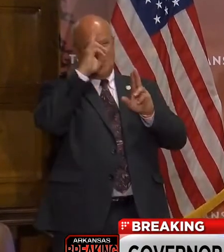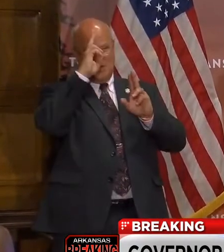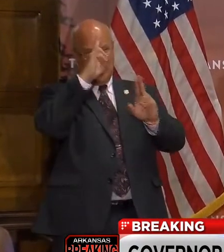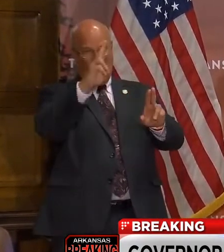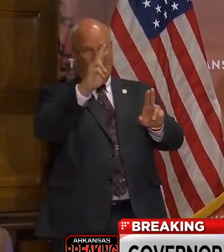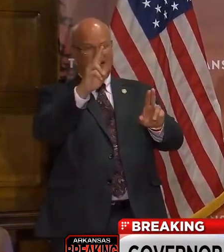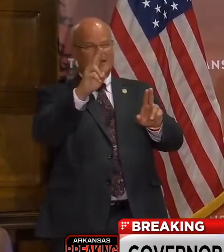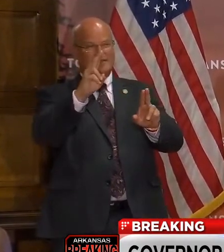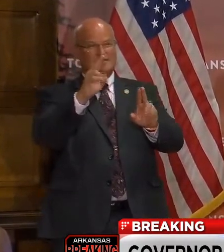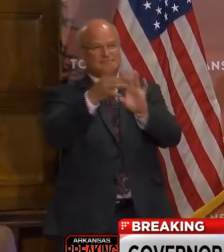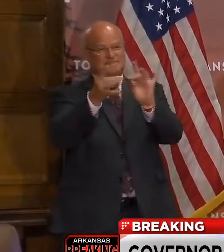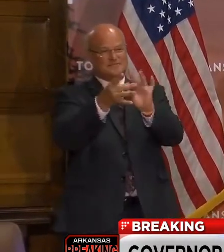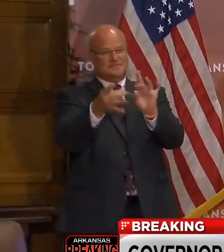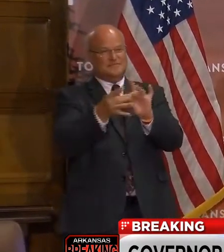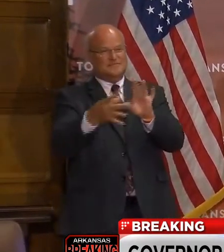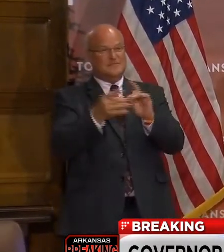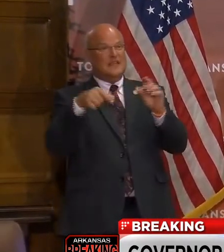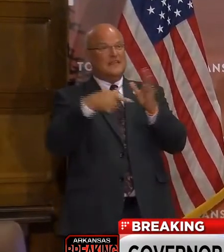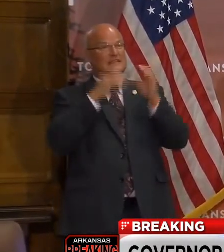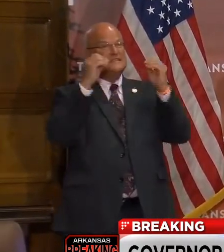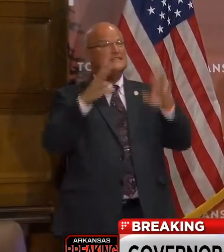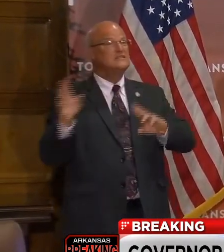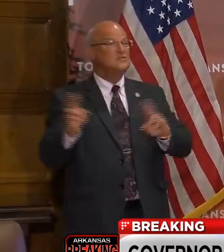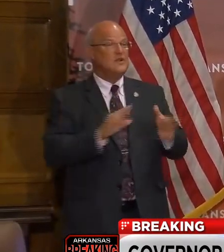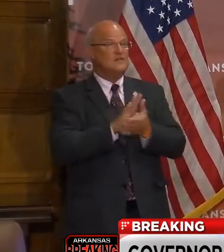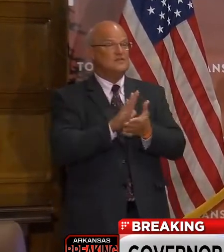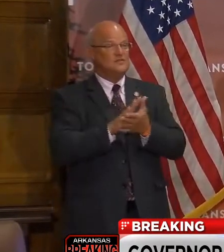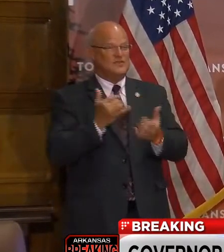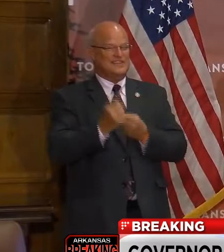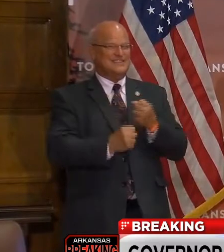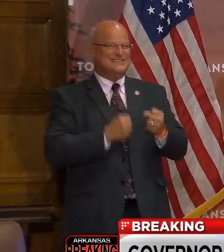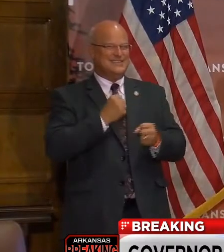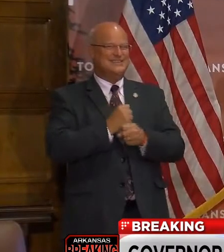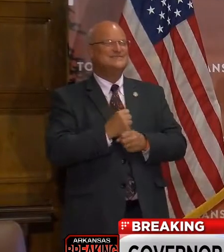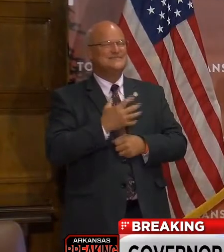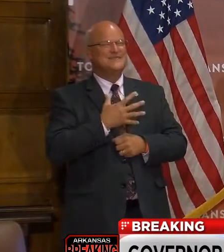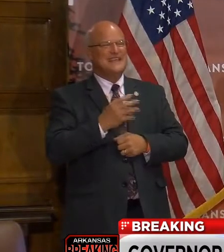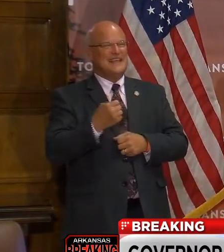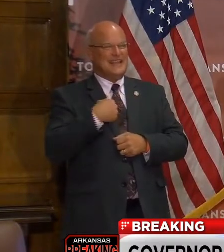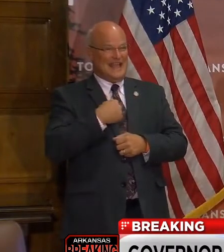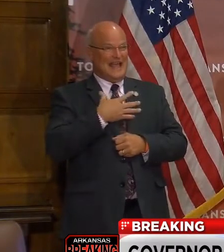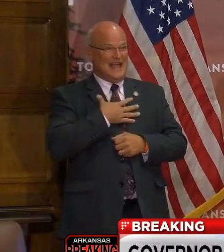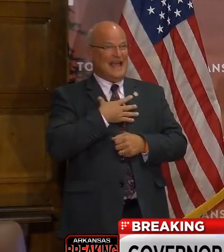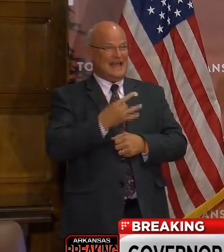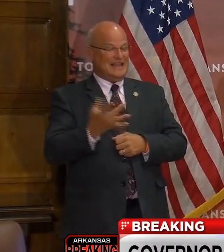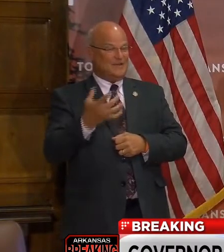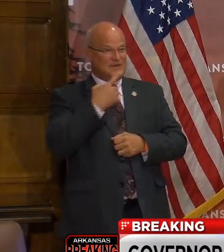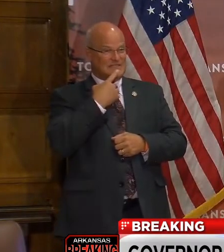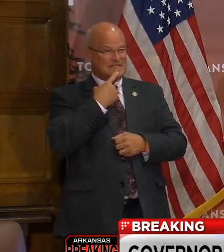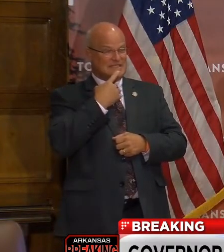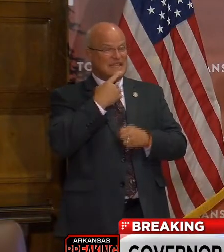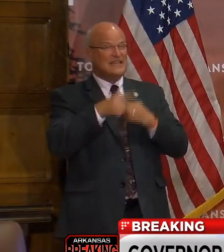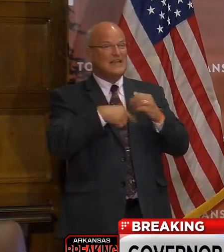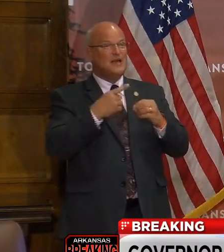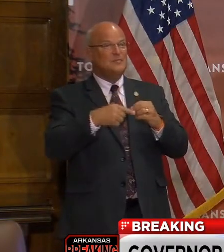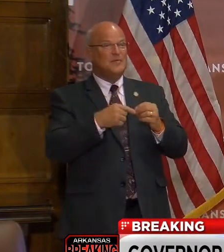reflection as this teacher gets ready for school this year. And I like what she had to say